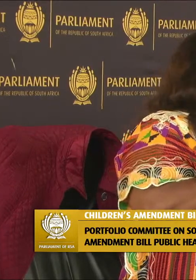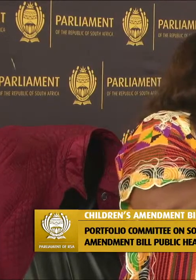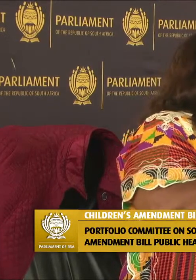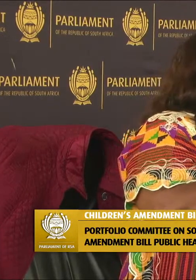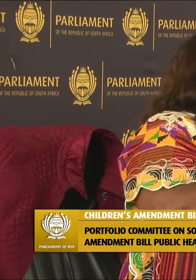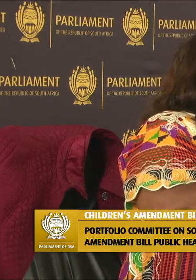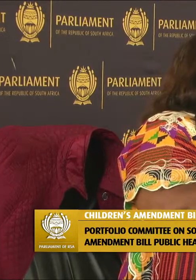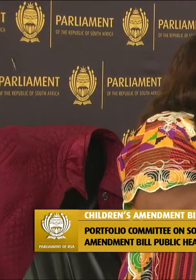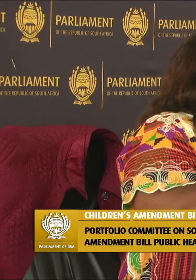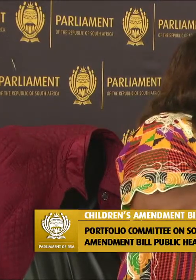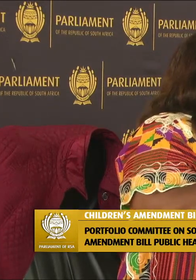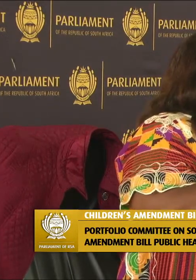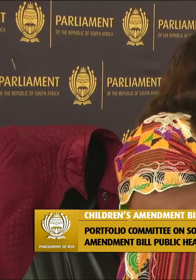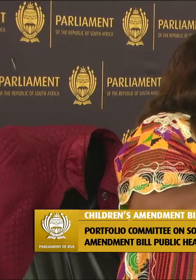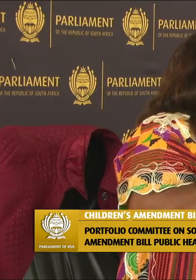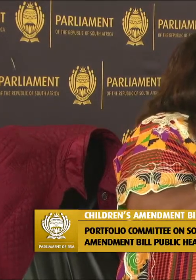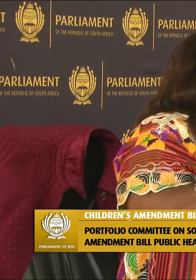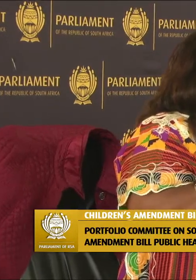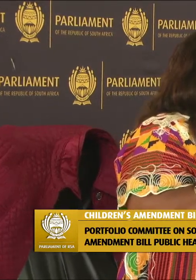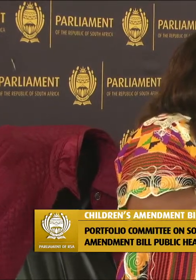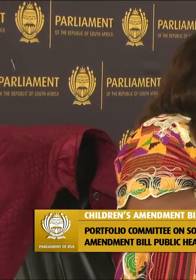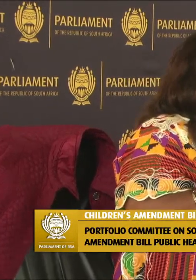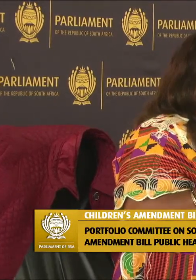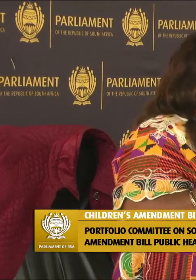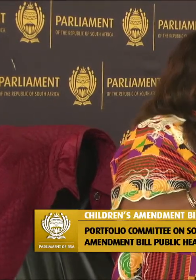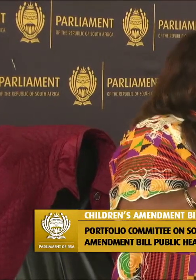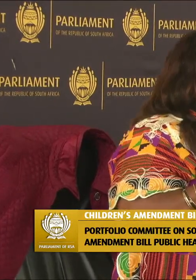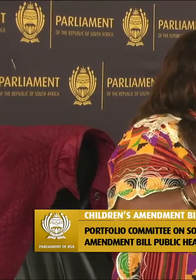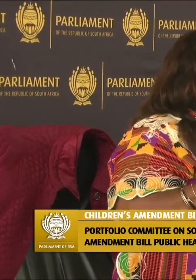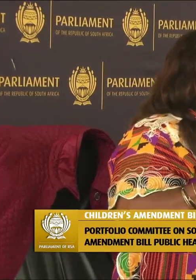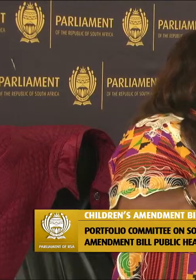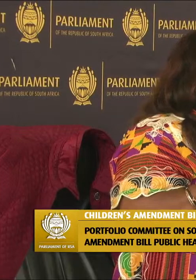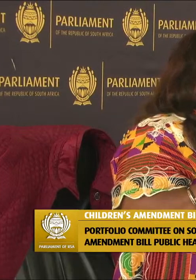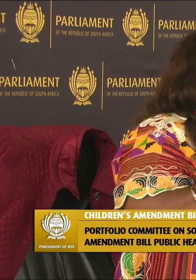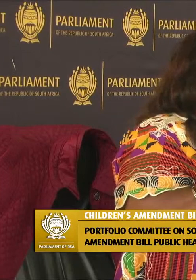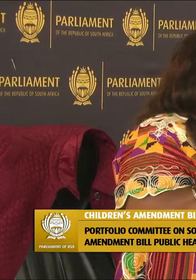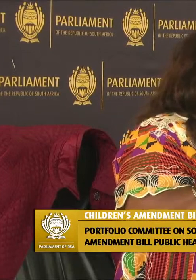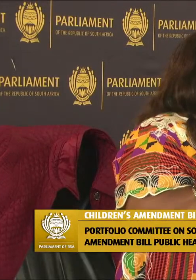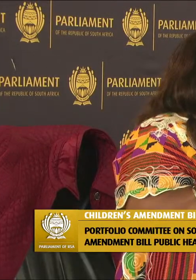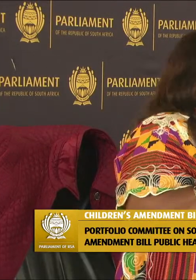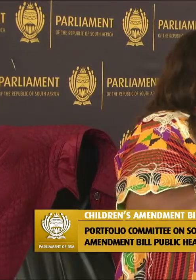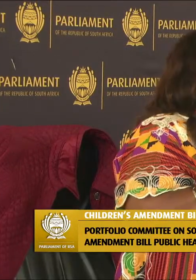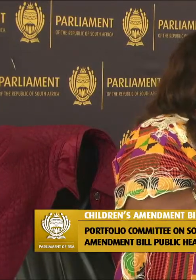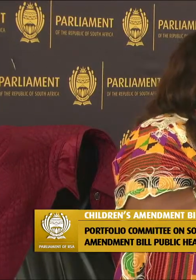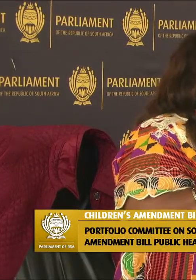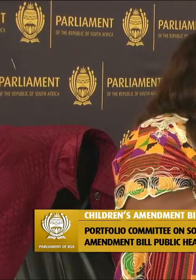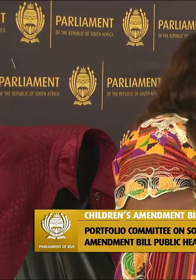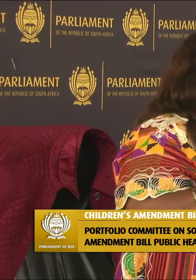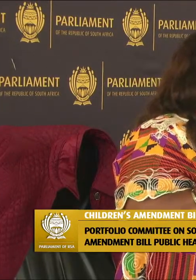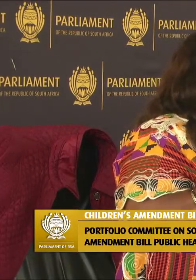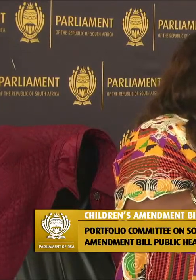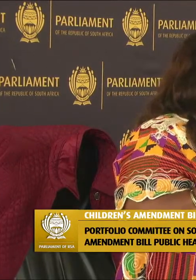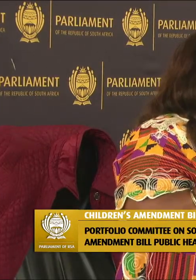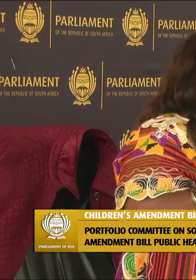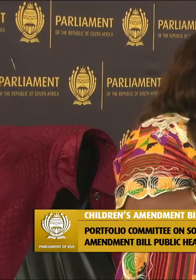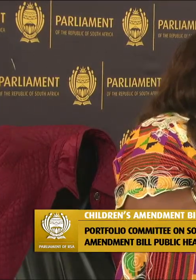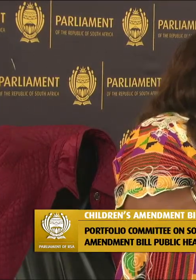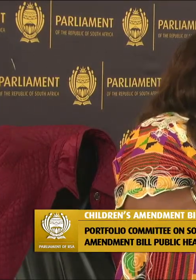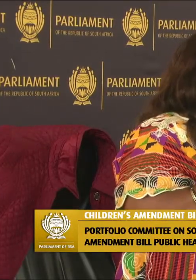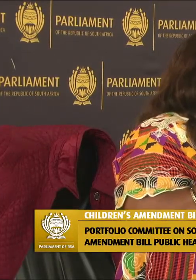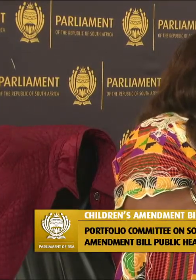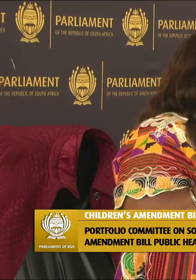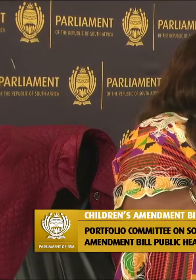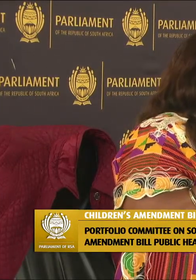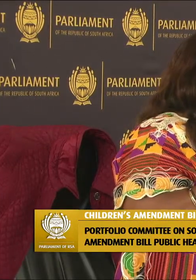Nditsho uba sinabo nabantu abasincedisayo ekuthetheni ilanguage ngelanguage comfortable ngazo. We also have